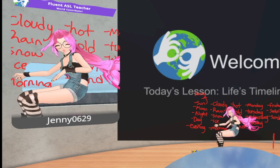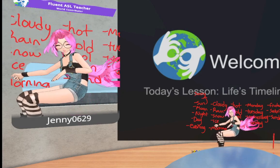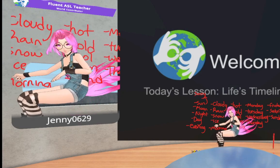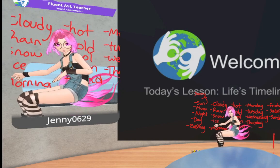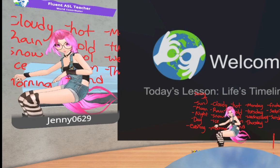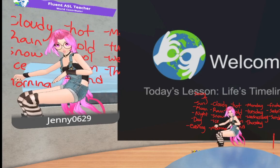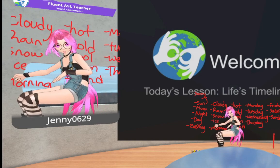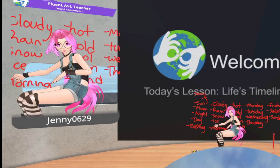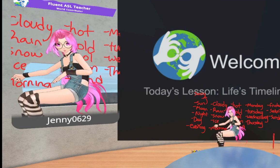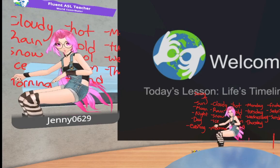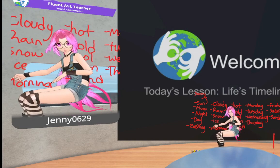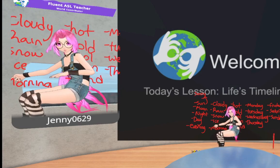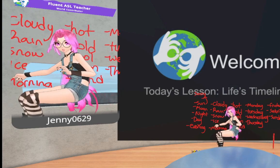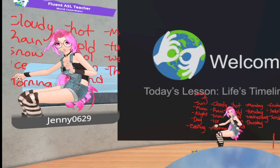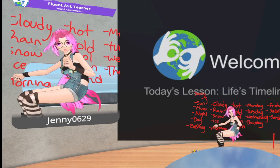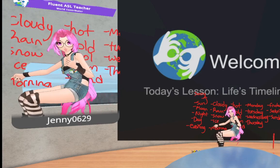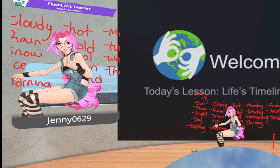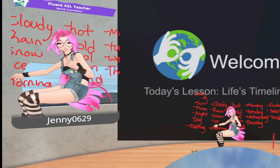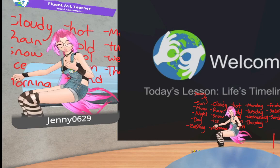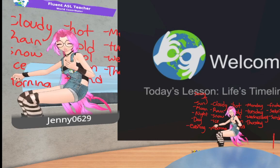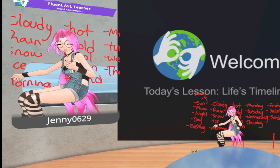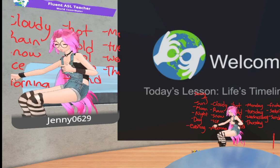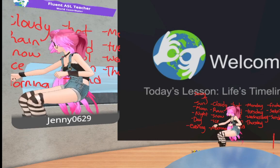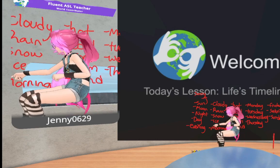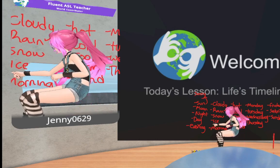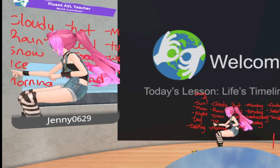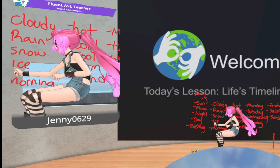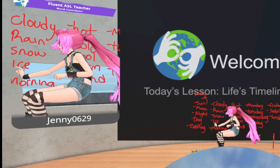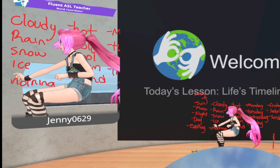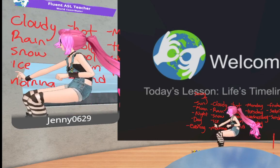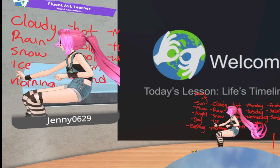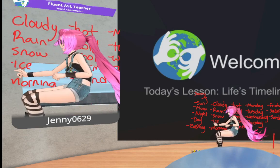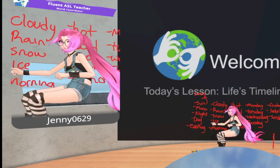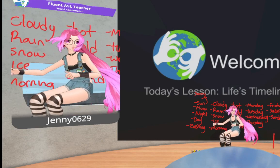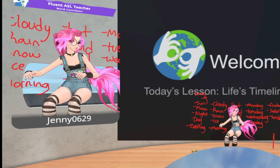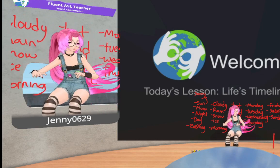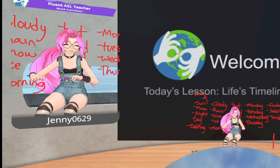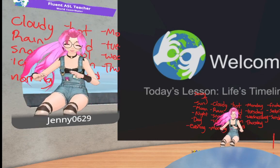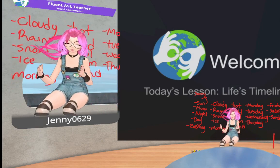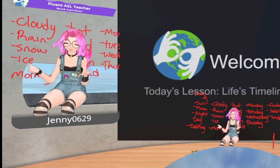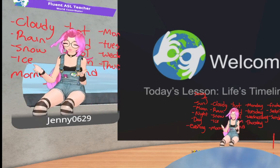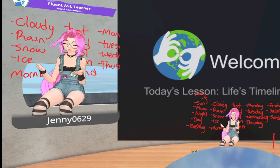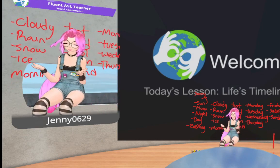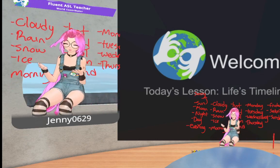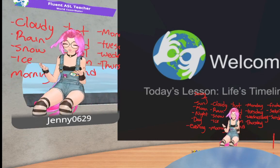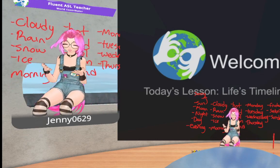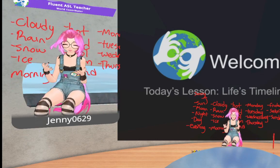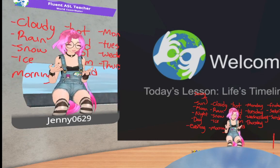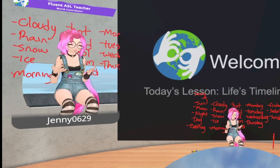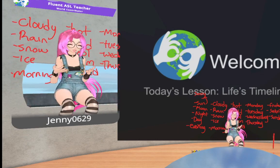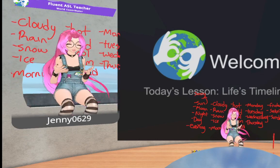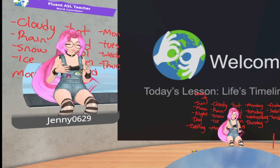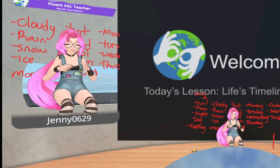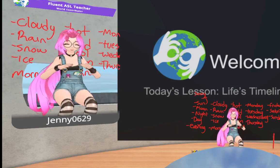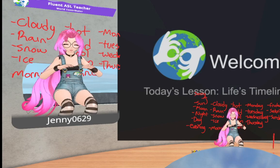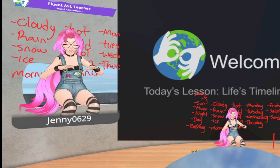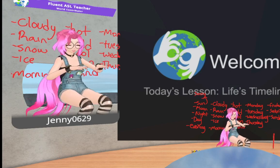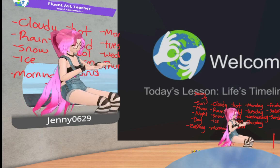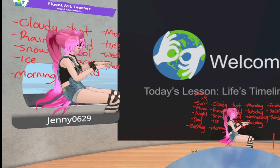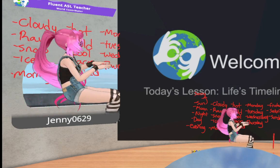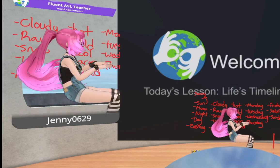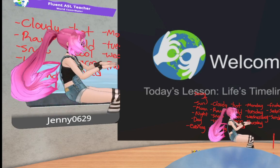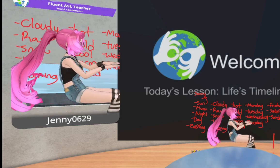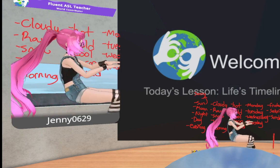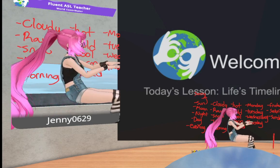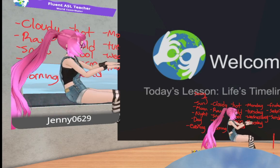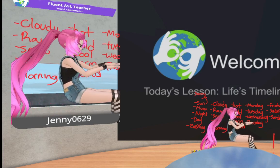also ice. Okay? Right? It's not just one or the other. And you got ice on the roads. Very important. So ice, what happens to ice? It's frozen.